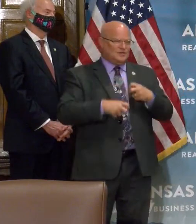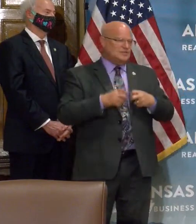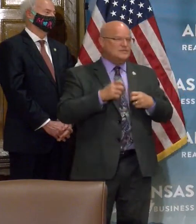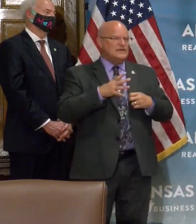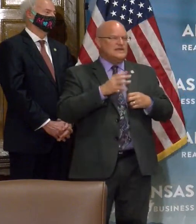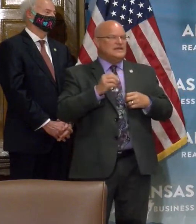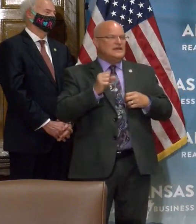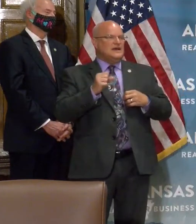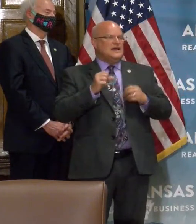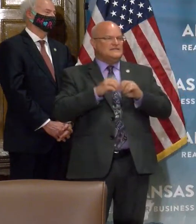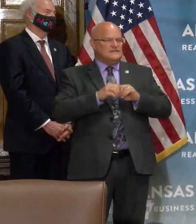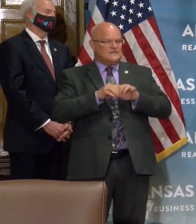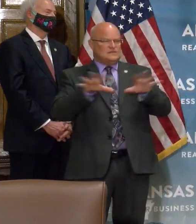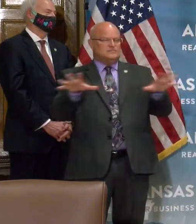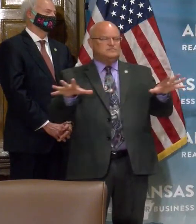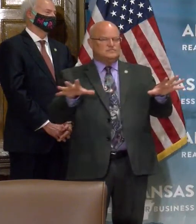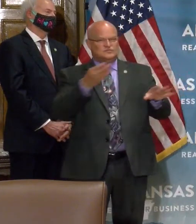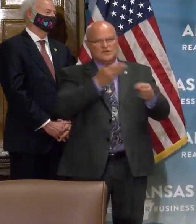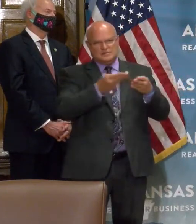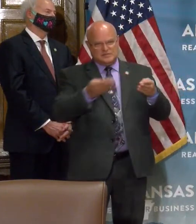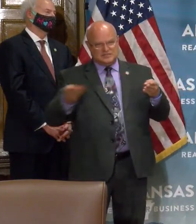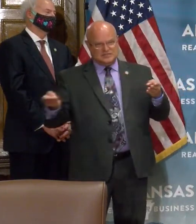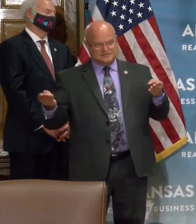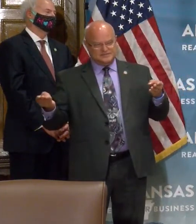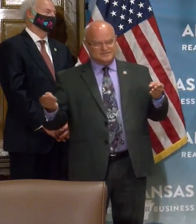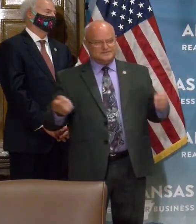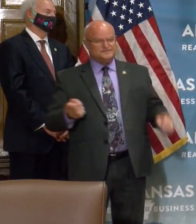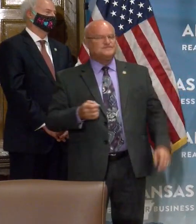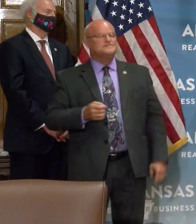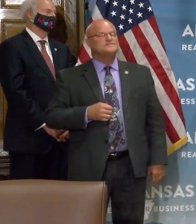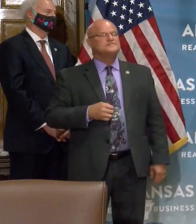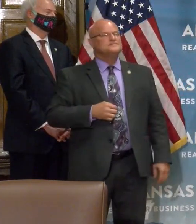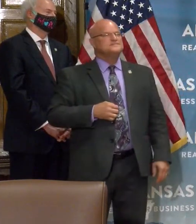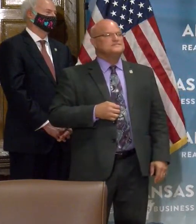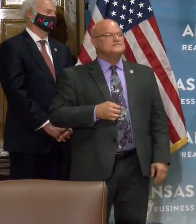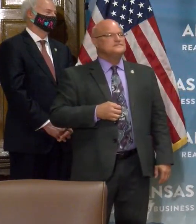of COVID-19 transmissibility.